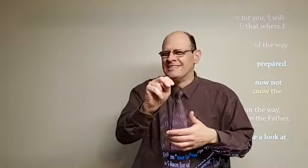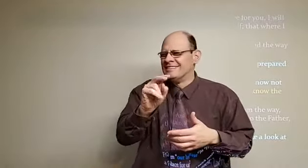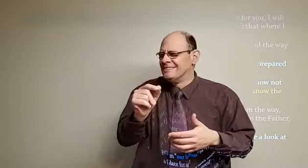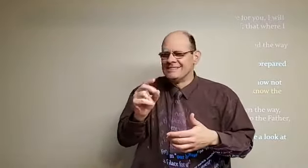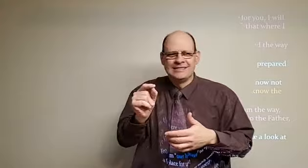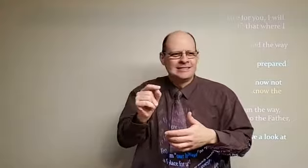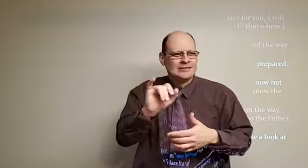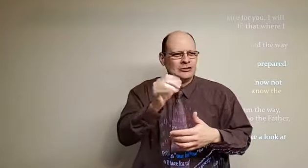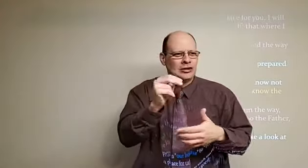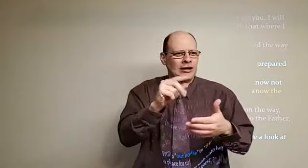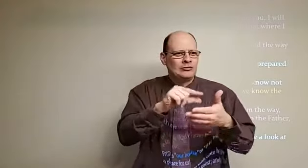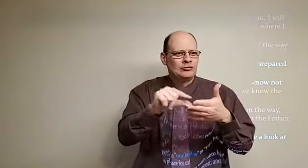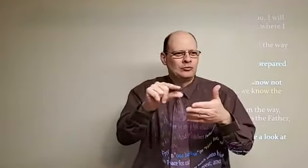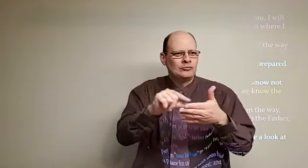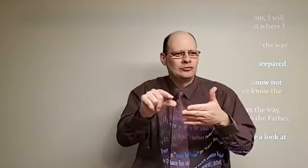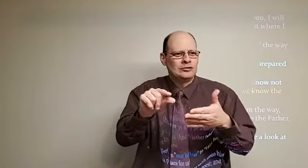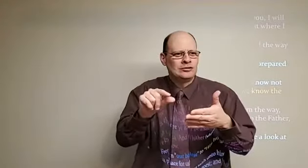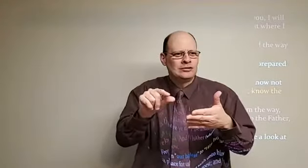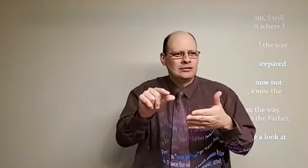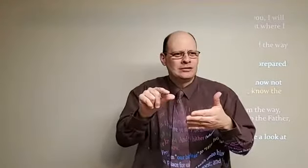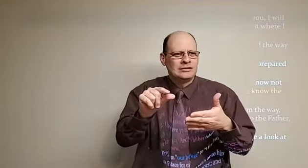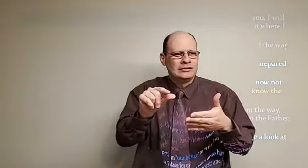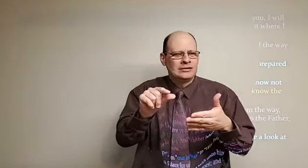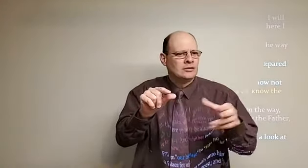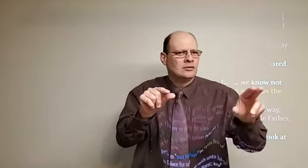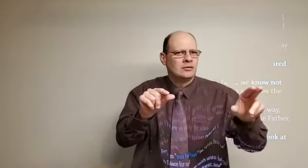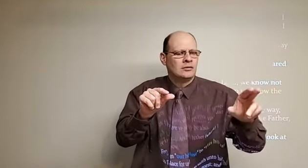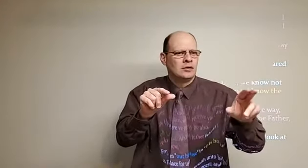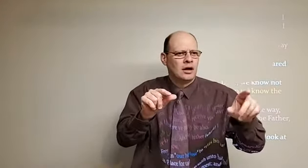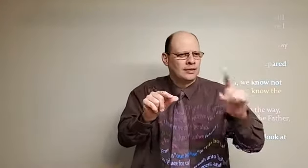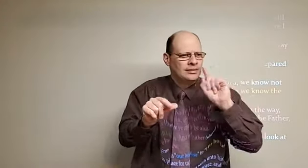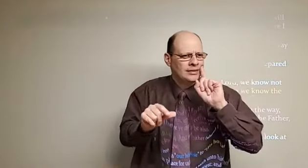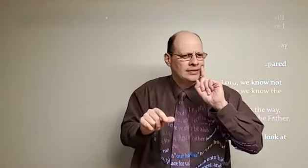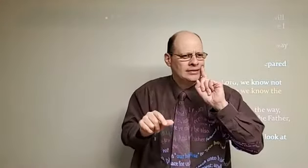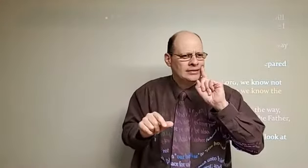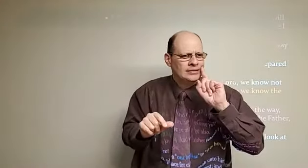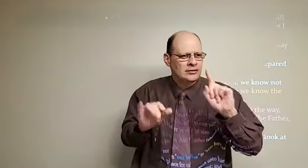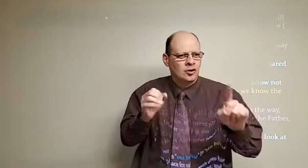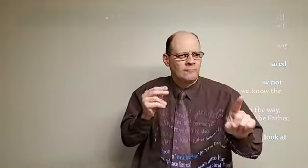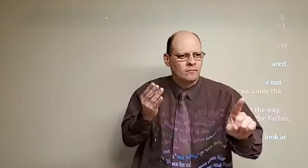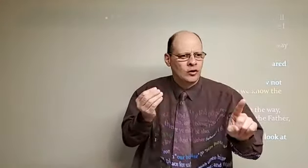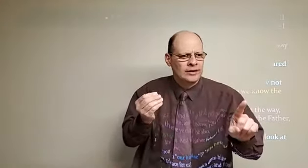I think it's in John is it John 14 9 or John 9 14